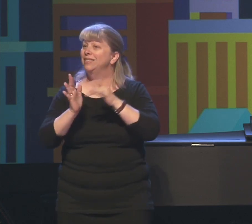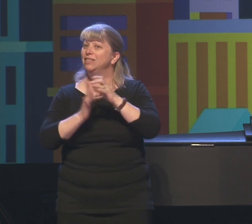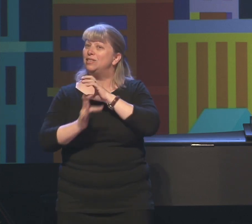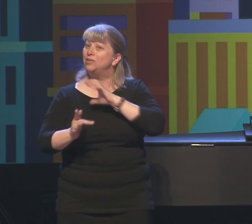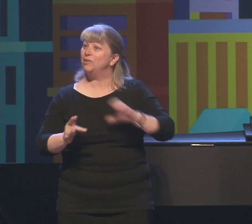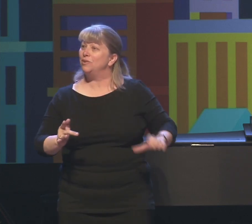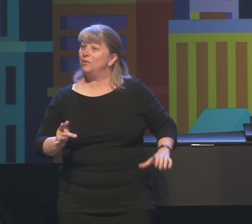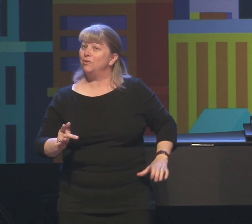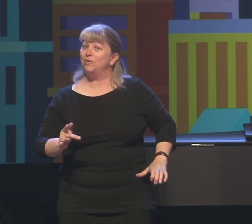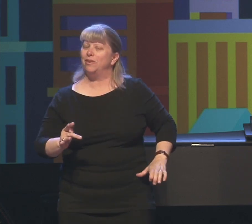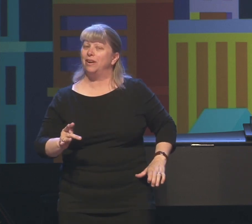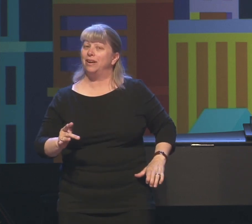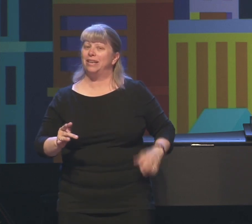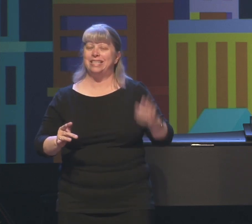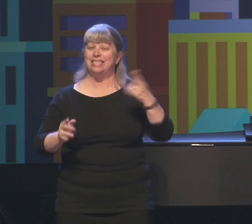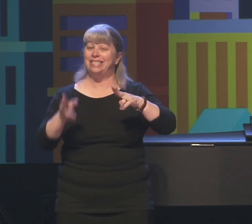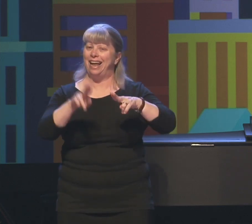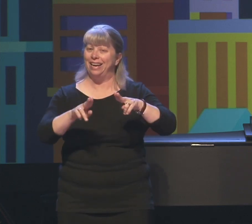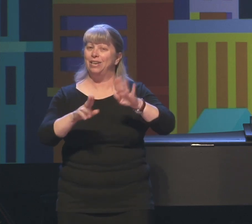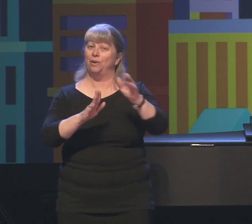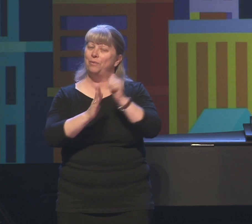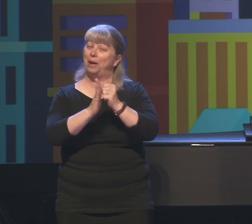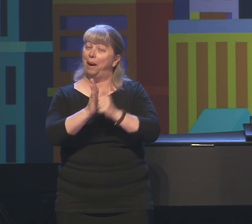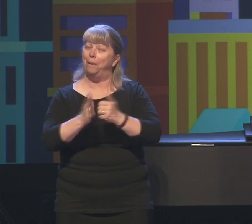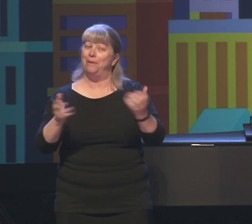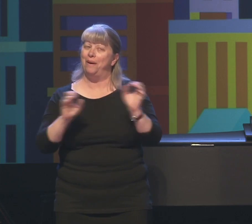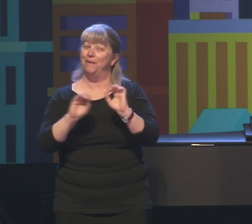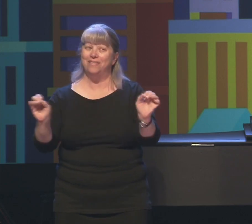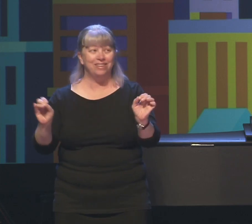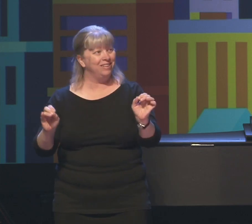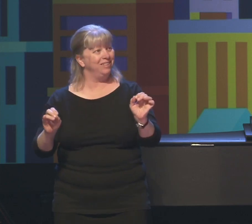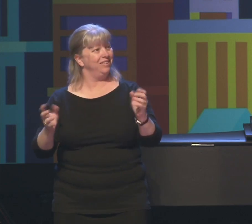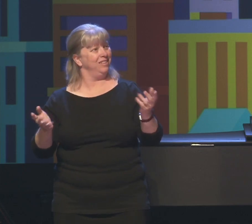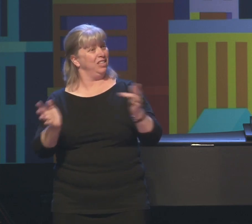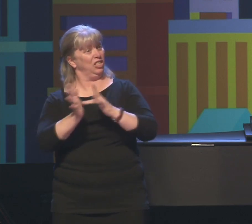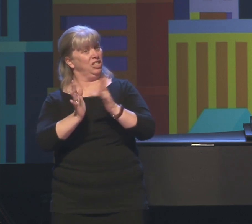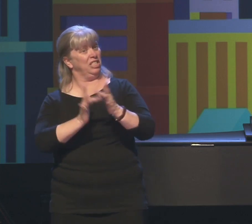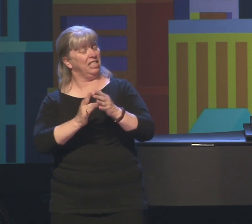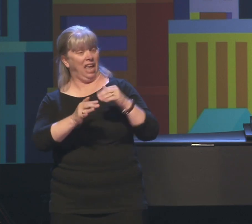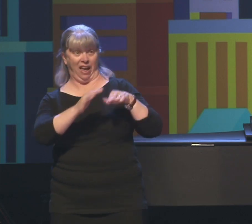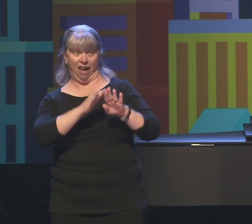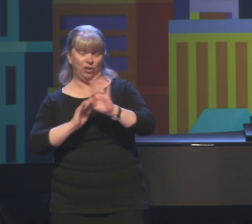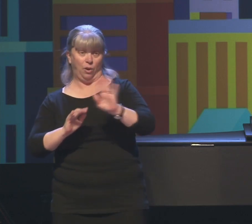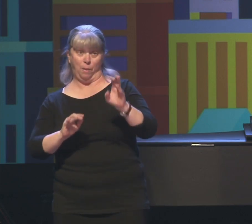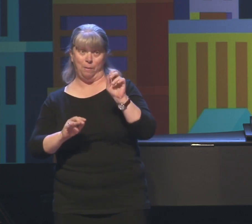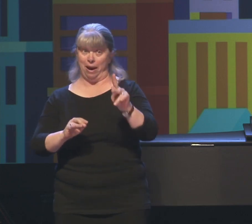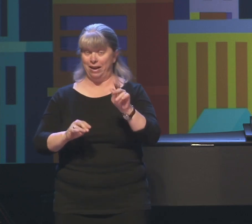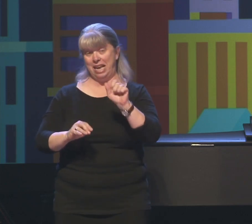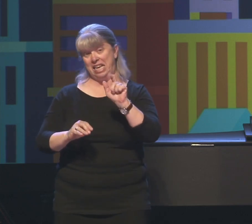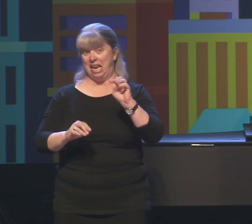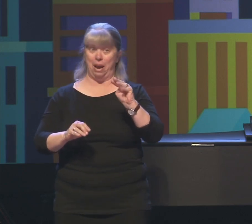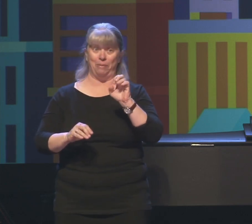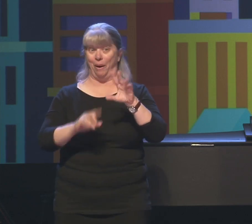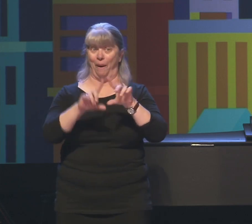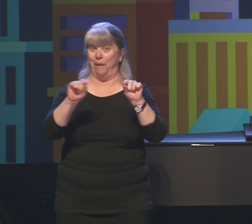as a cosigner on their bank account. Y'all have, does Jesus have access to your like ATM card,